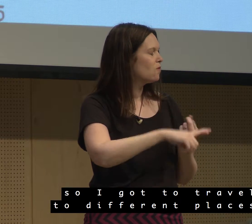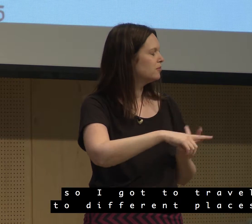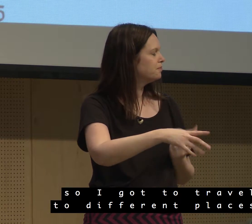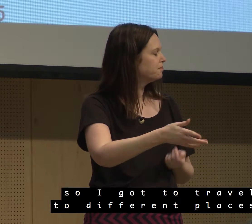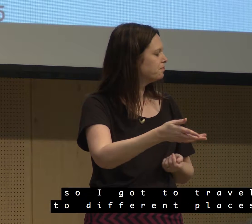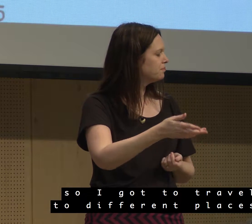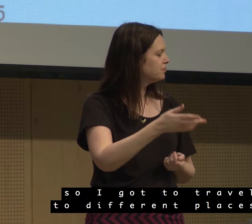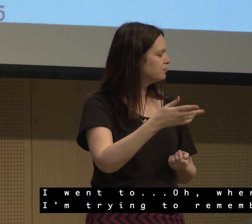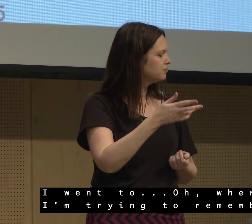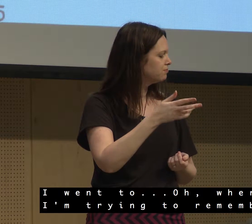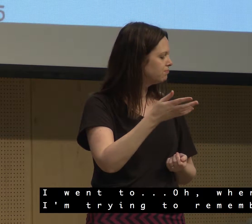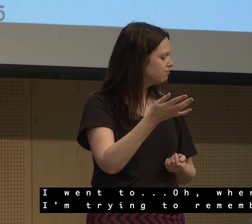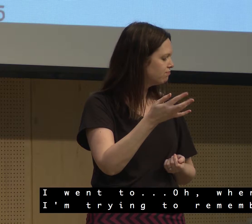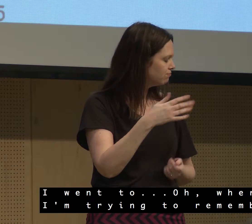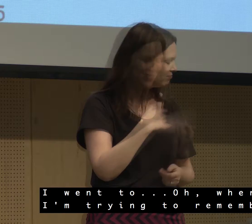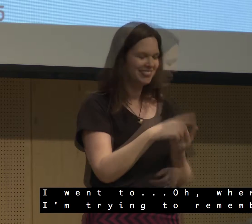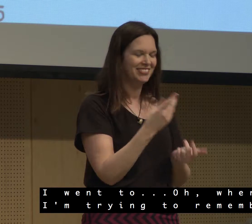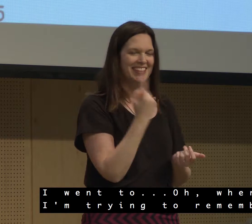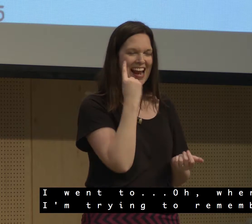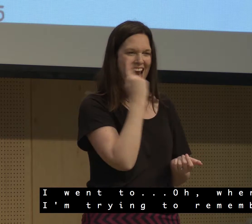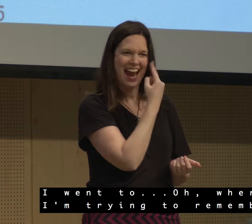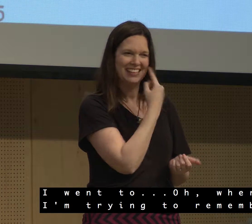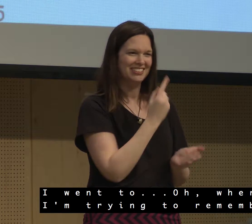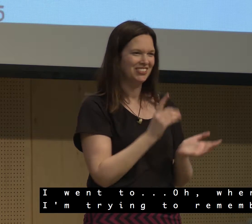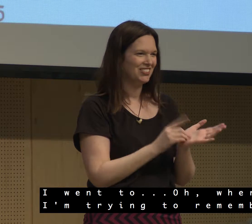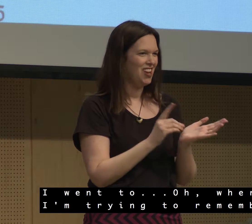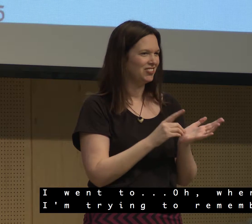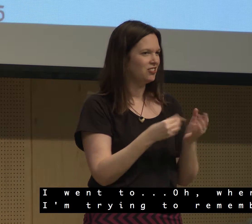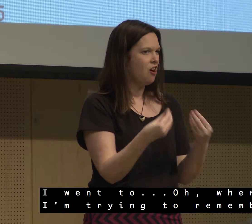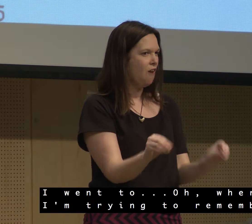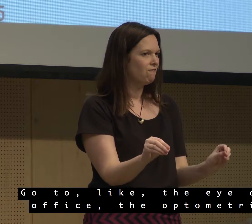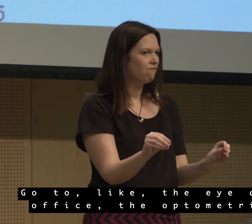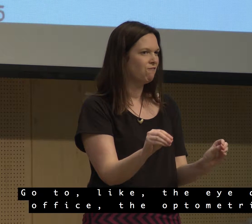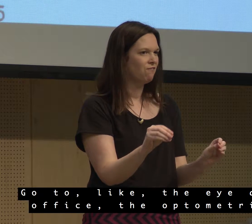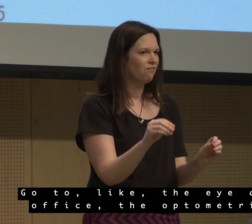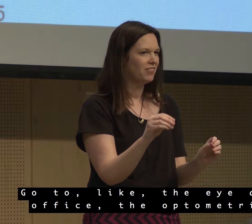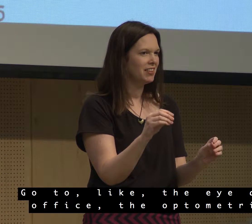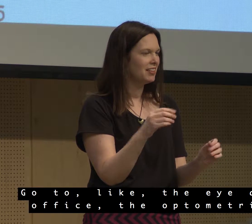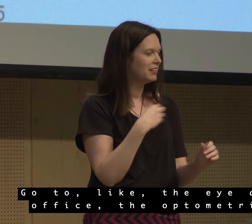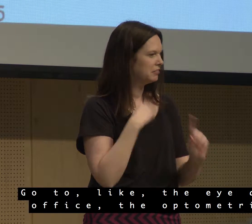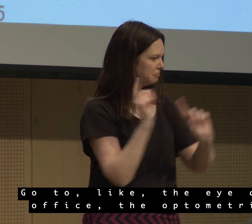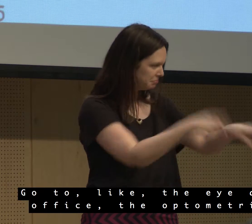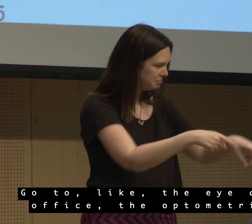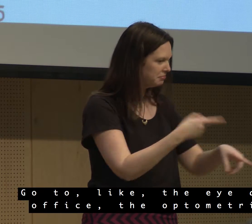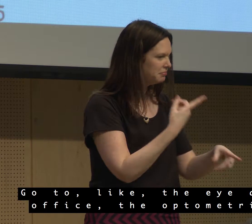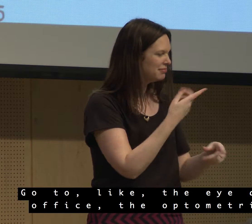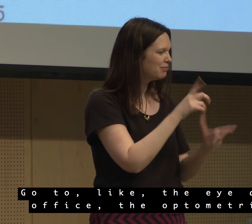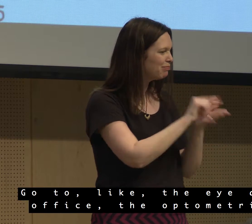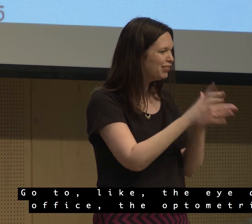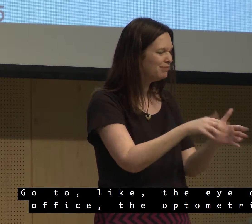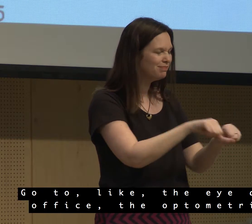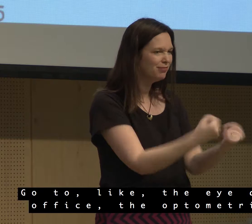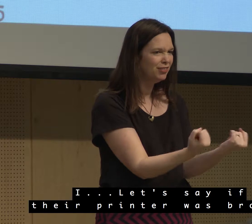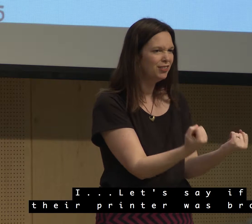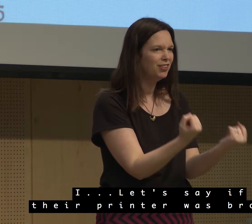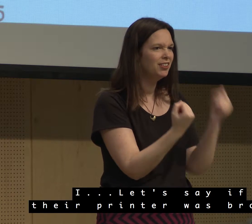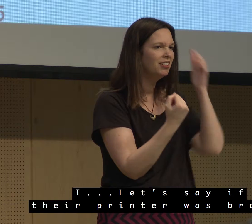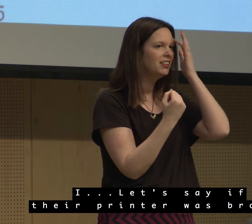different places. I went to, I'm trying to remember. You go to like the eye doctor office, the optometrist. Let's say if